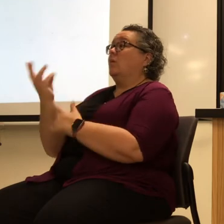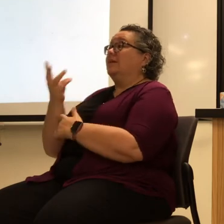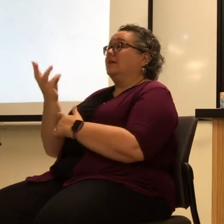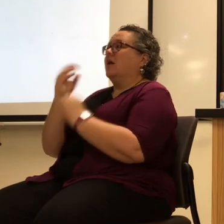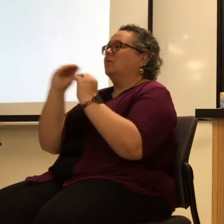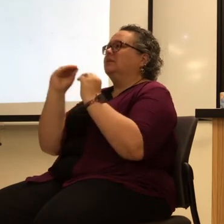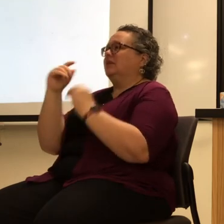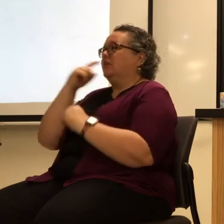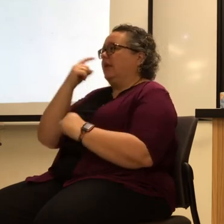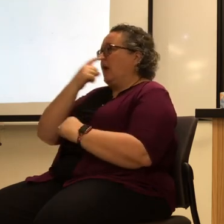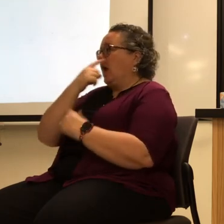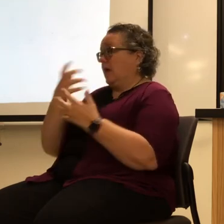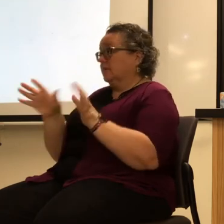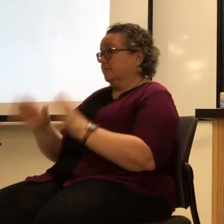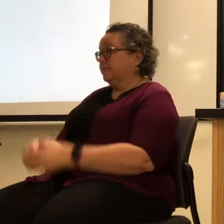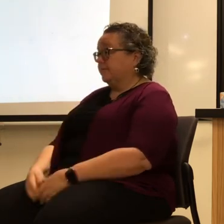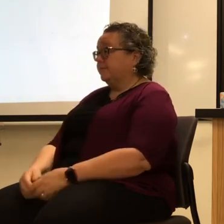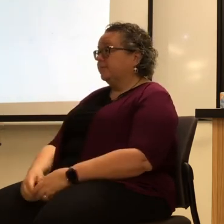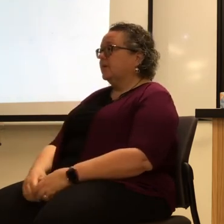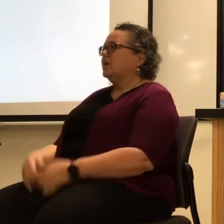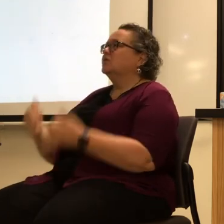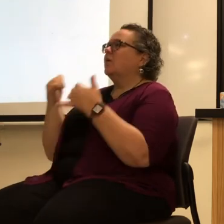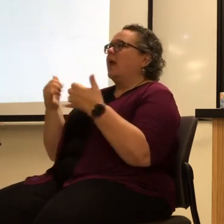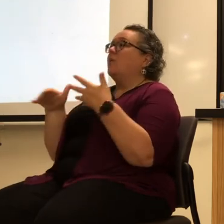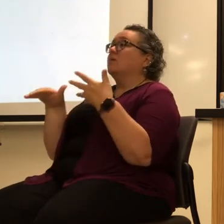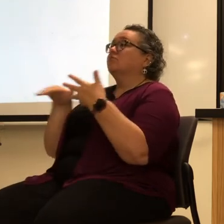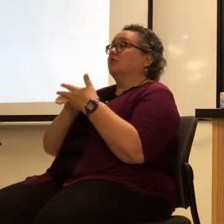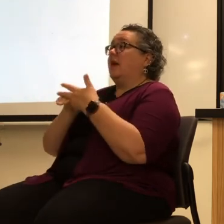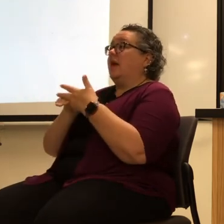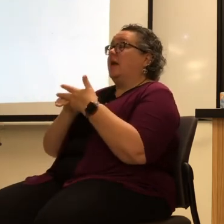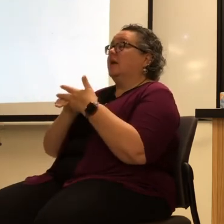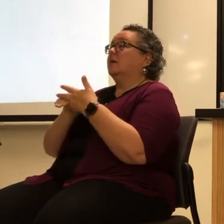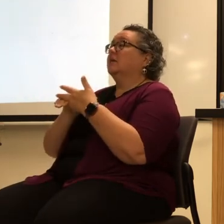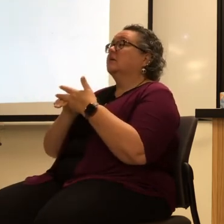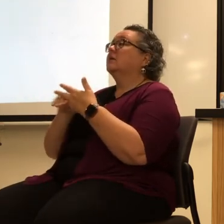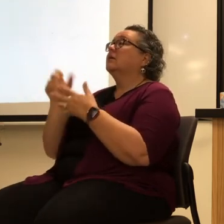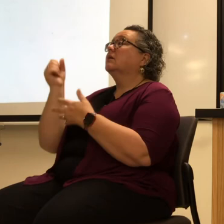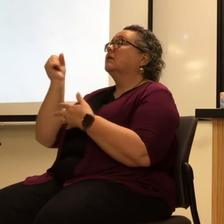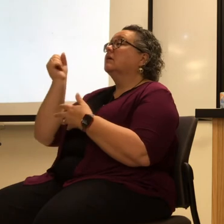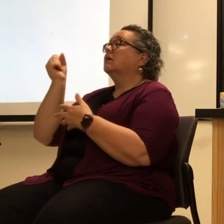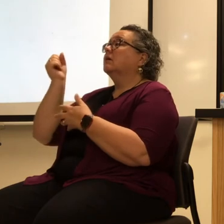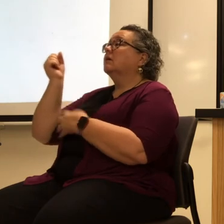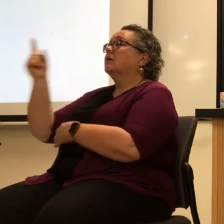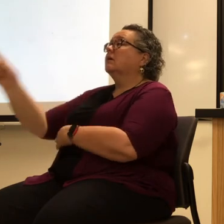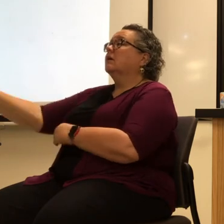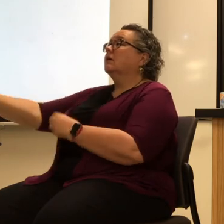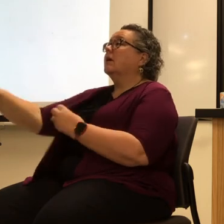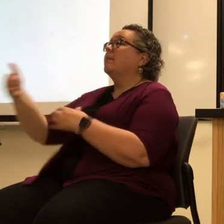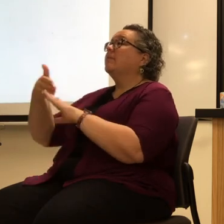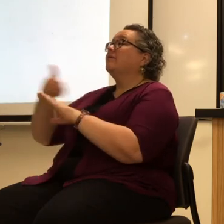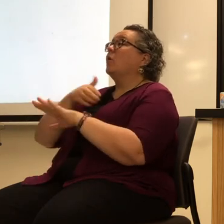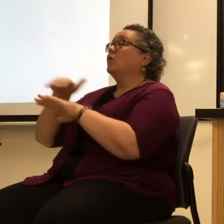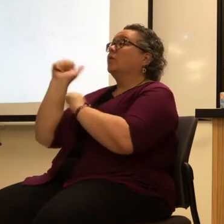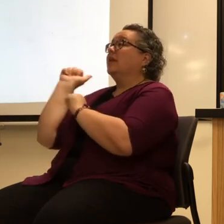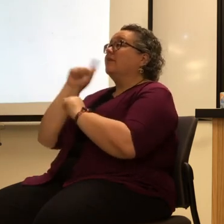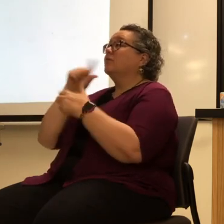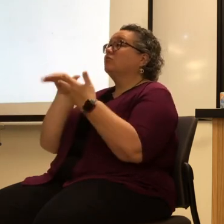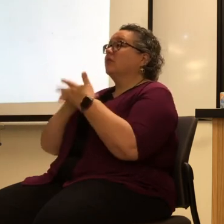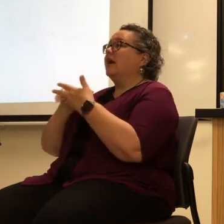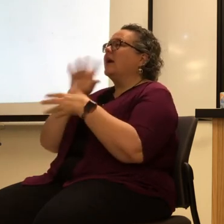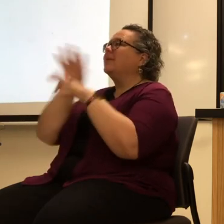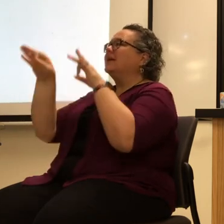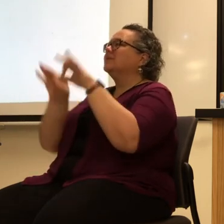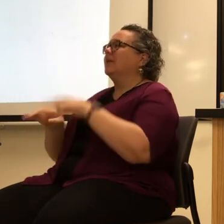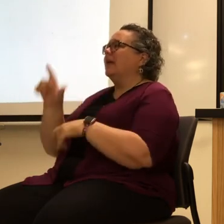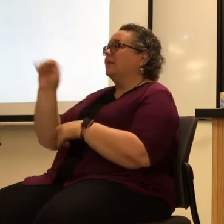eye, okay? Well, we're gonna take a break. And so before you skedaddle for break, I wanna explain to you lab, because when you